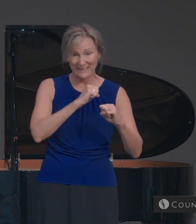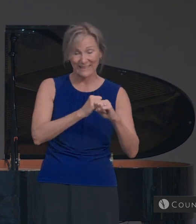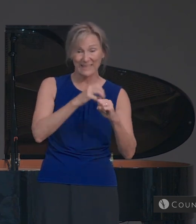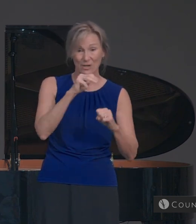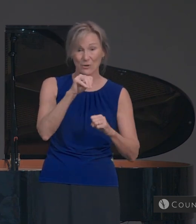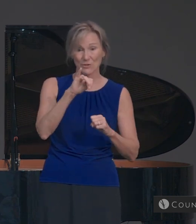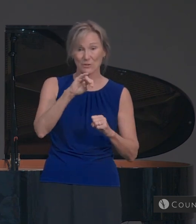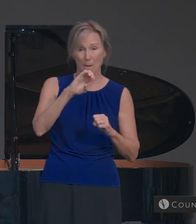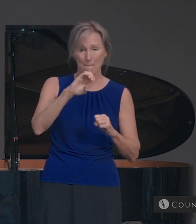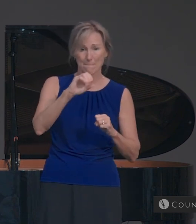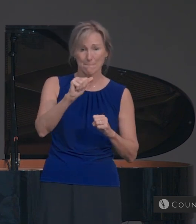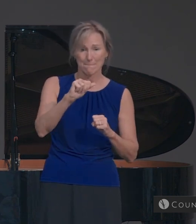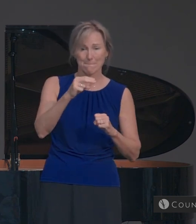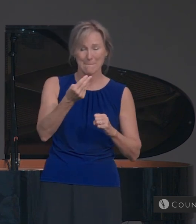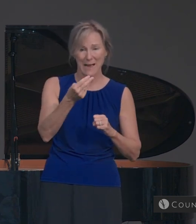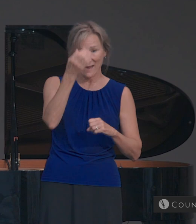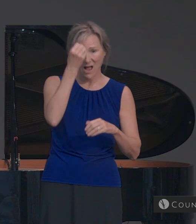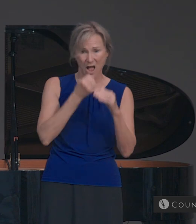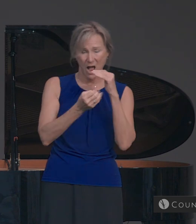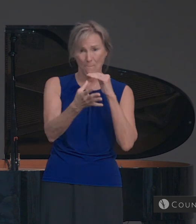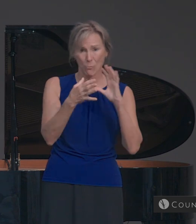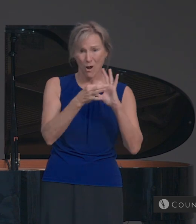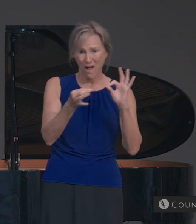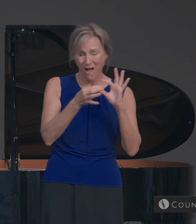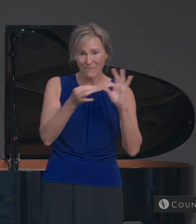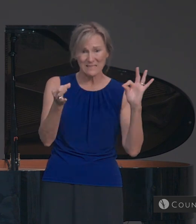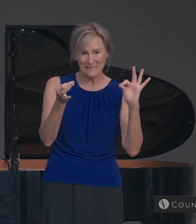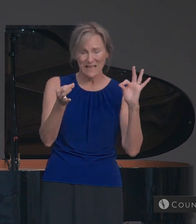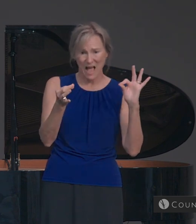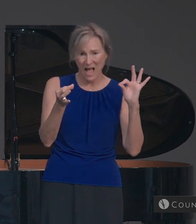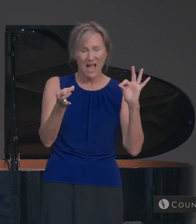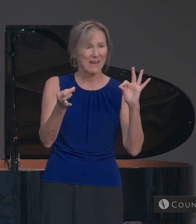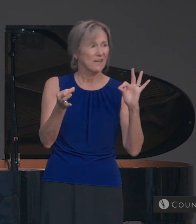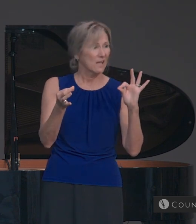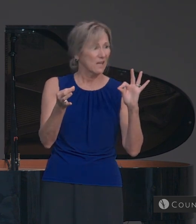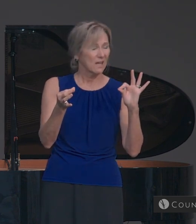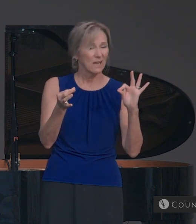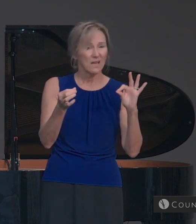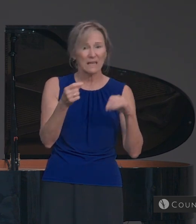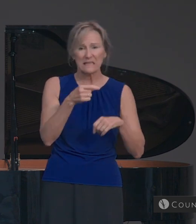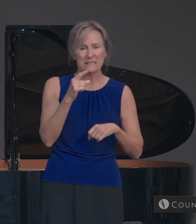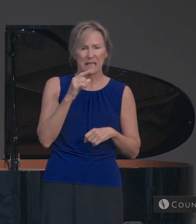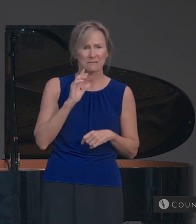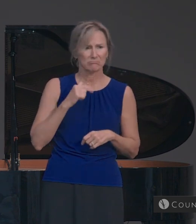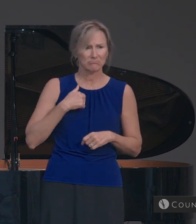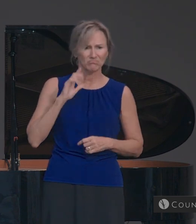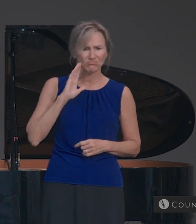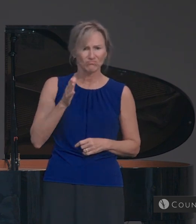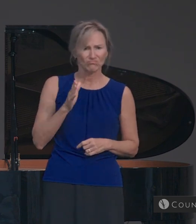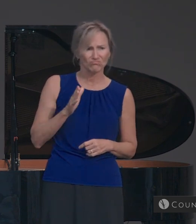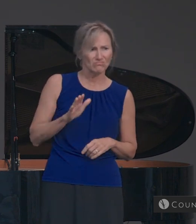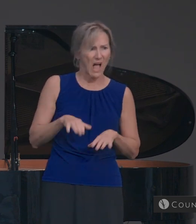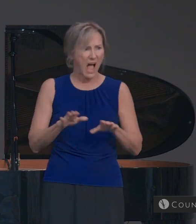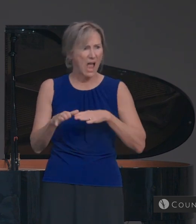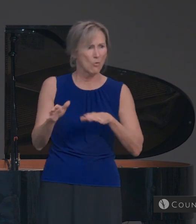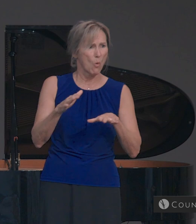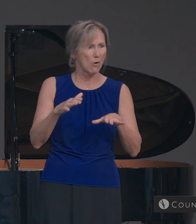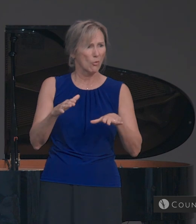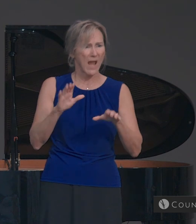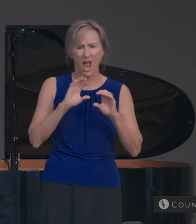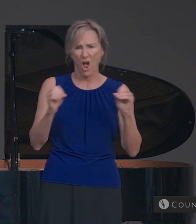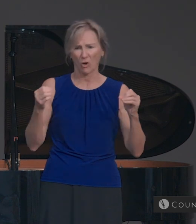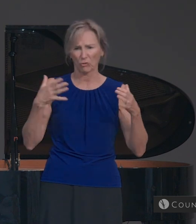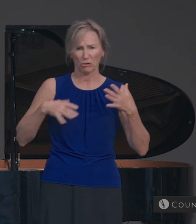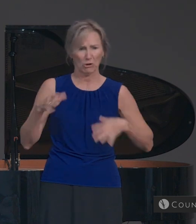28 years Micah prophesied. Micah says he was going to walk around naked. Not a prayer. No, I don't want to go there. That's